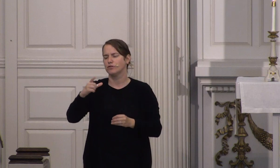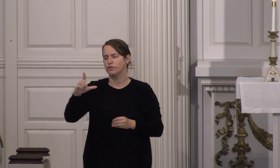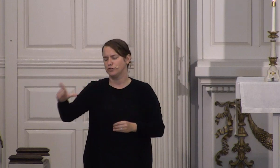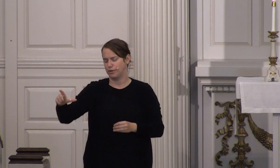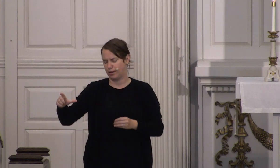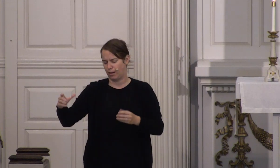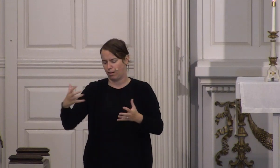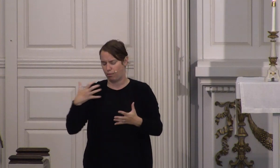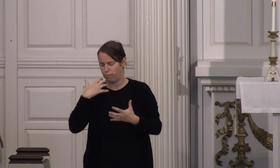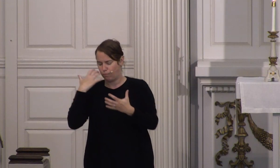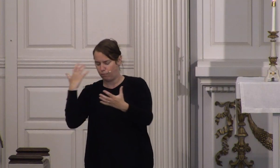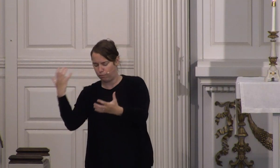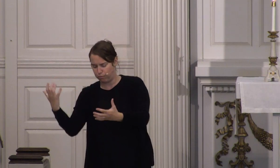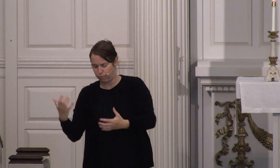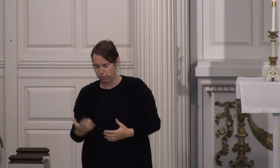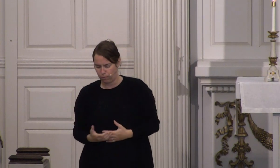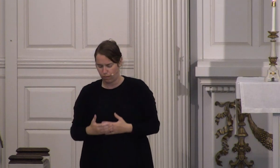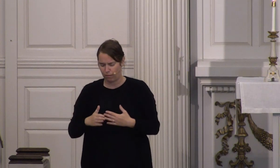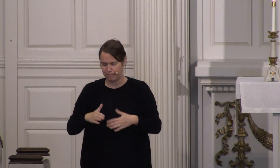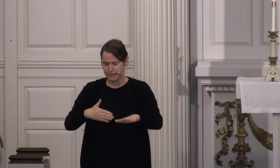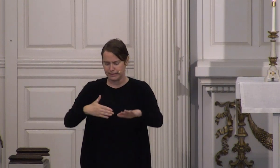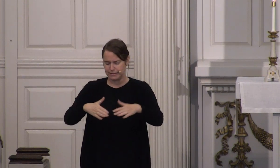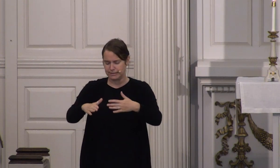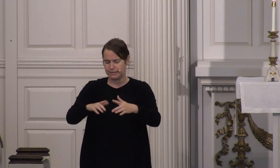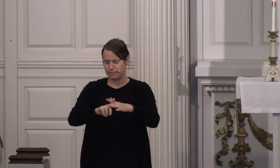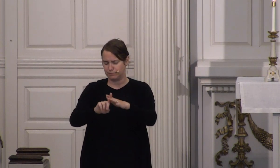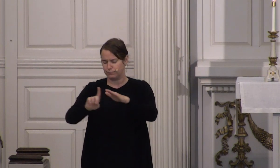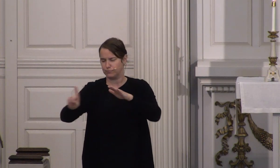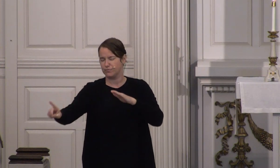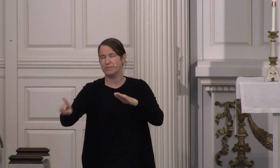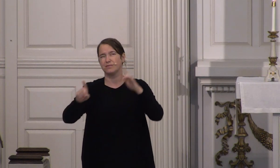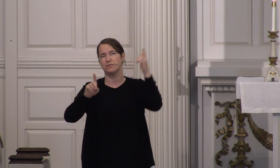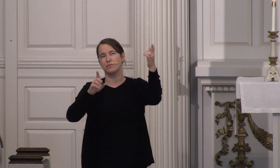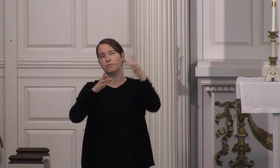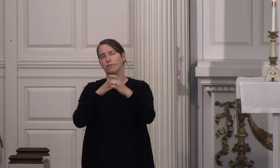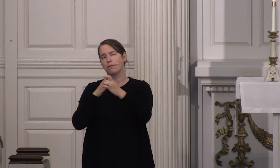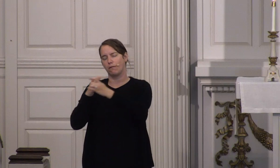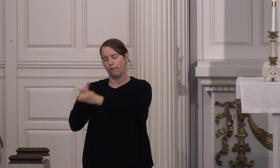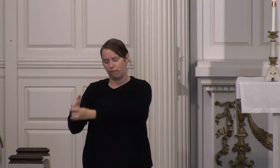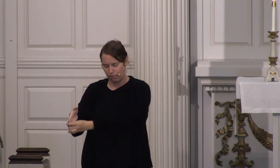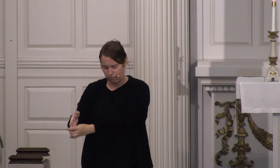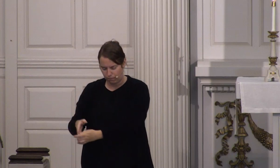that go astray, on the faithful who